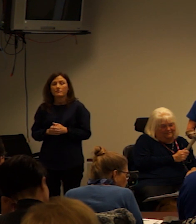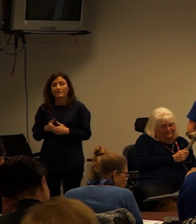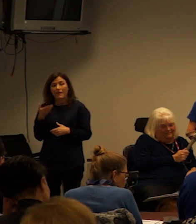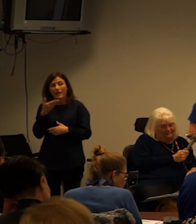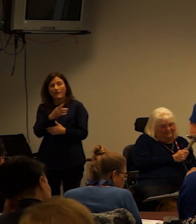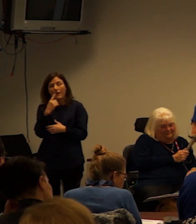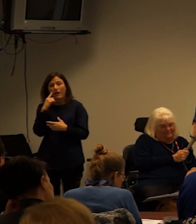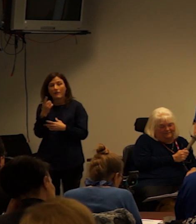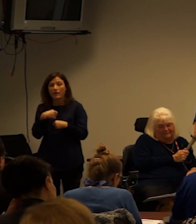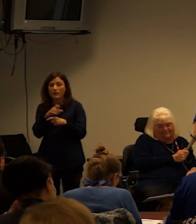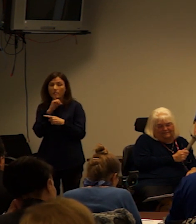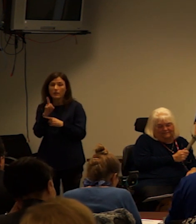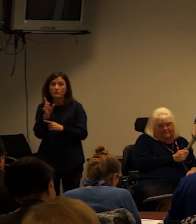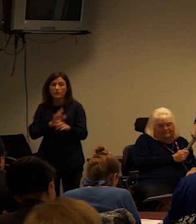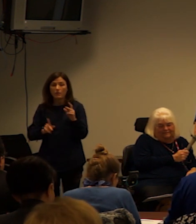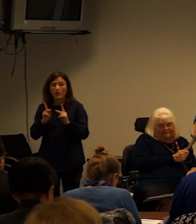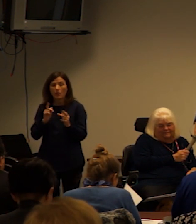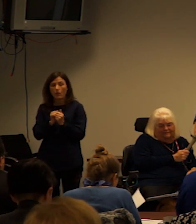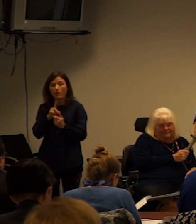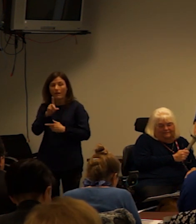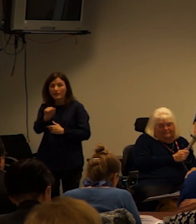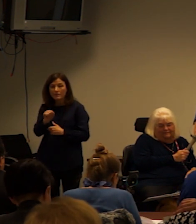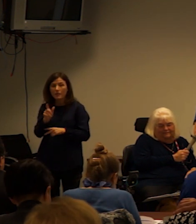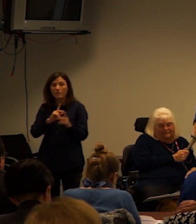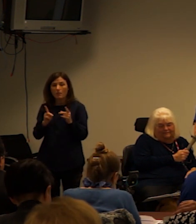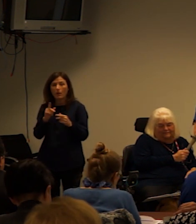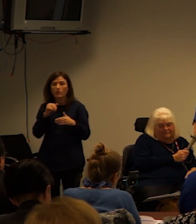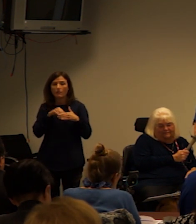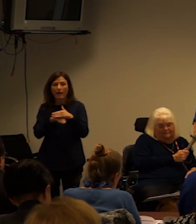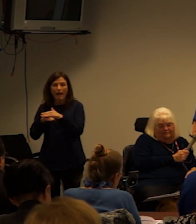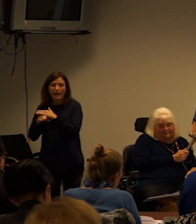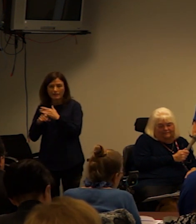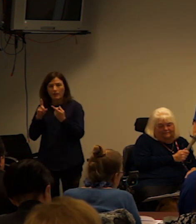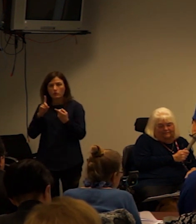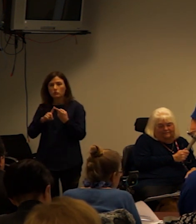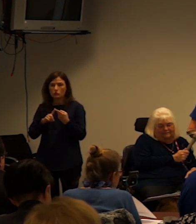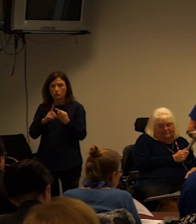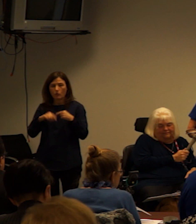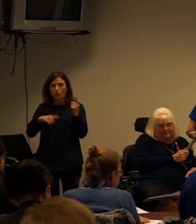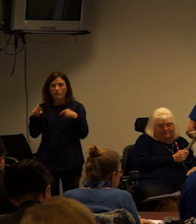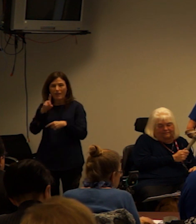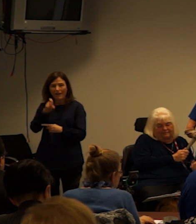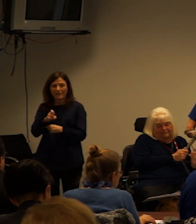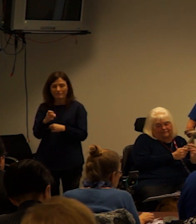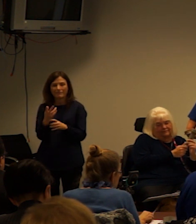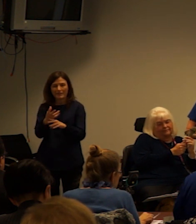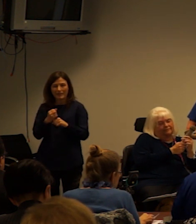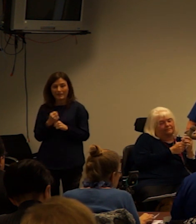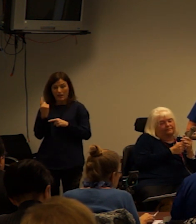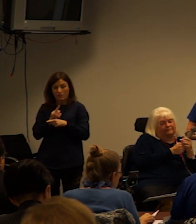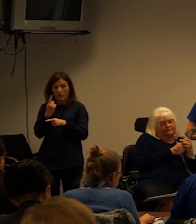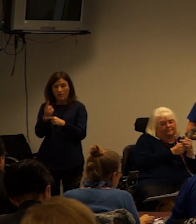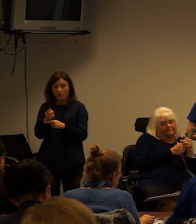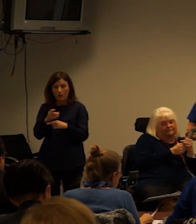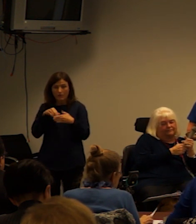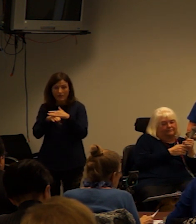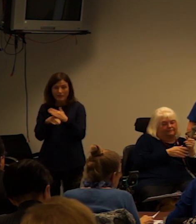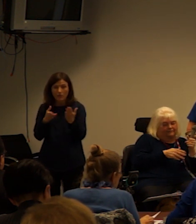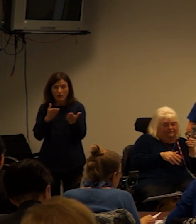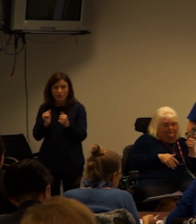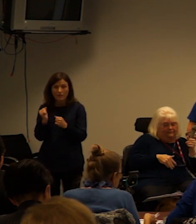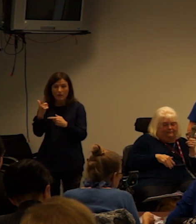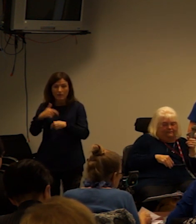it's there to ensure that people with disabilities and those with access and functional needs are receiving accessible and appropriate services at all